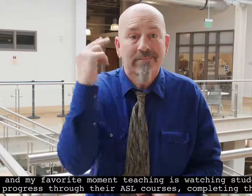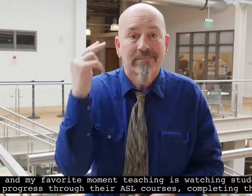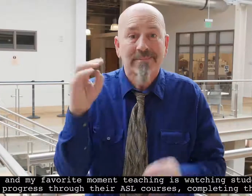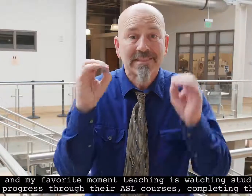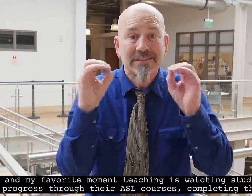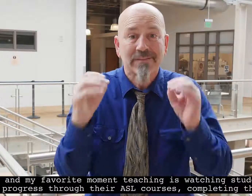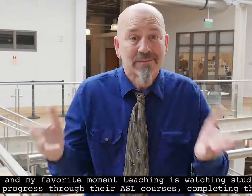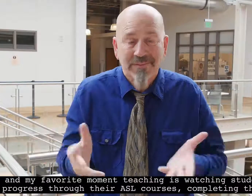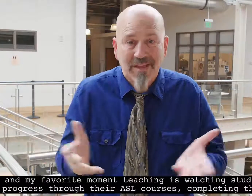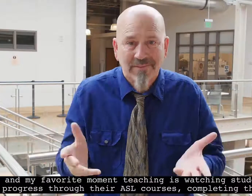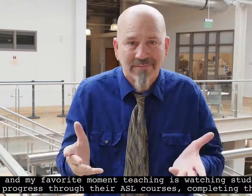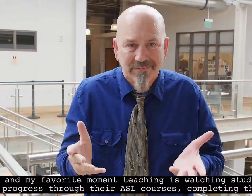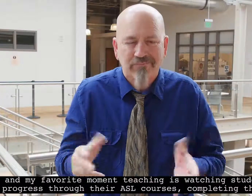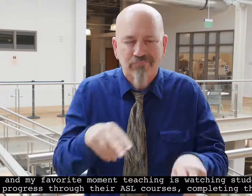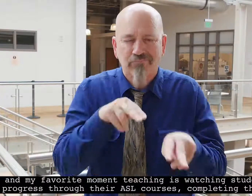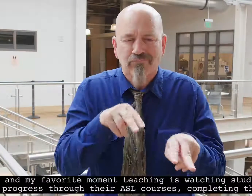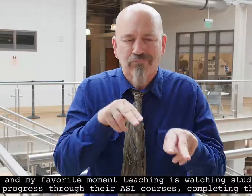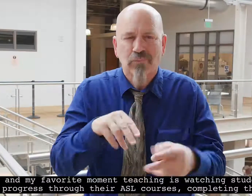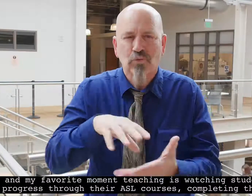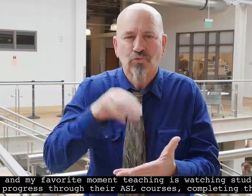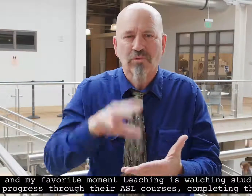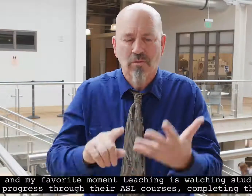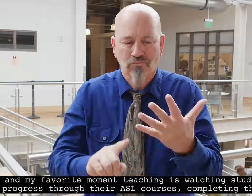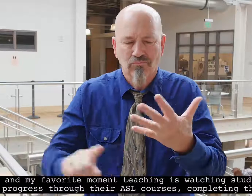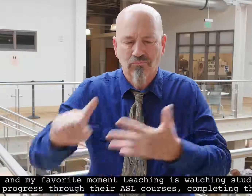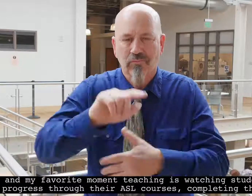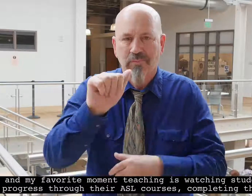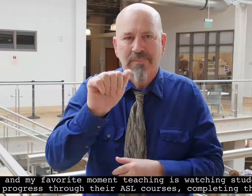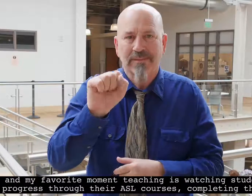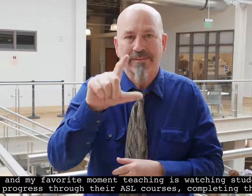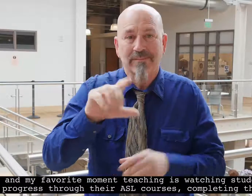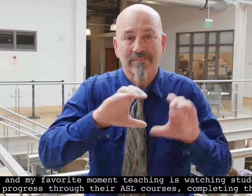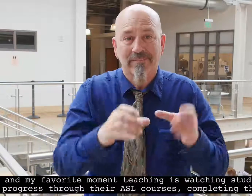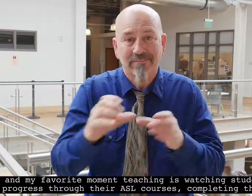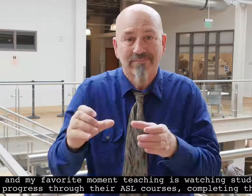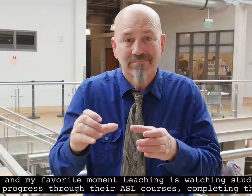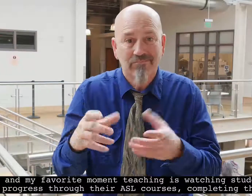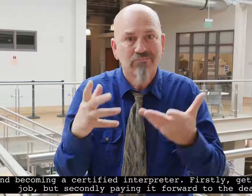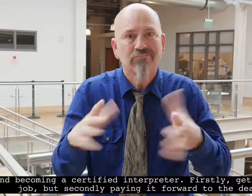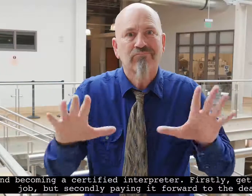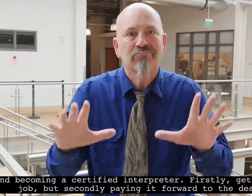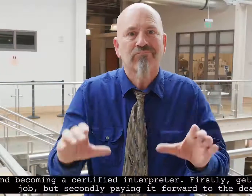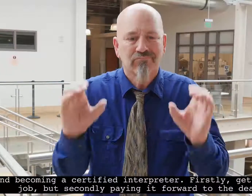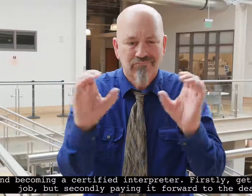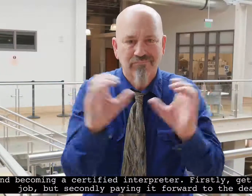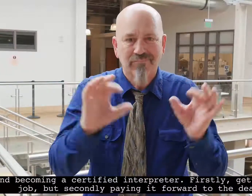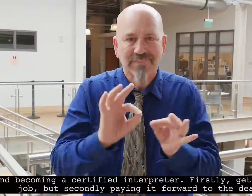and my favorite moment teaching is watching students progress through their ASL courses, completing them, and becoming a